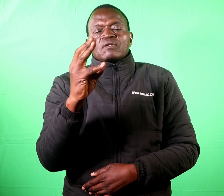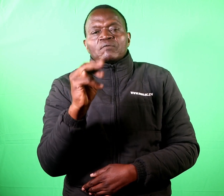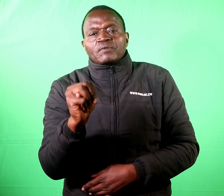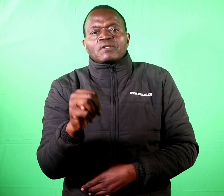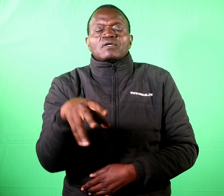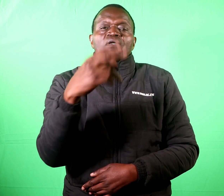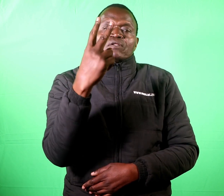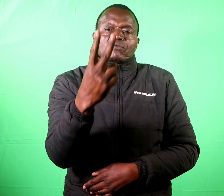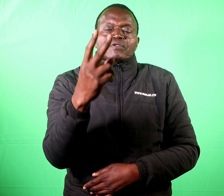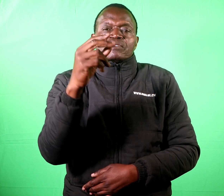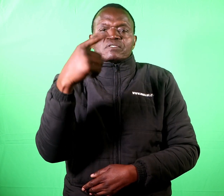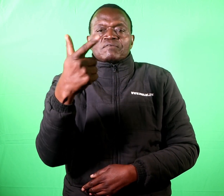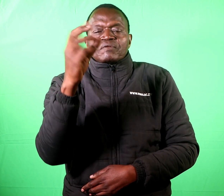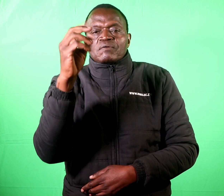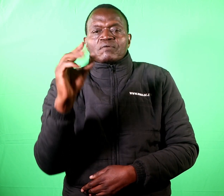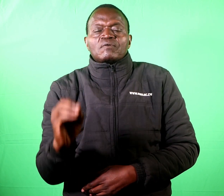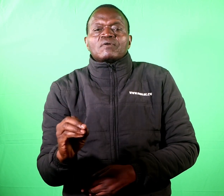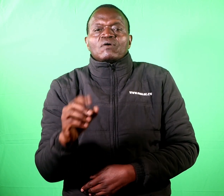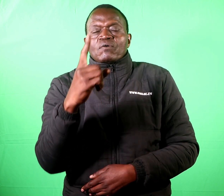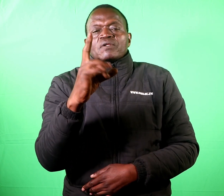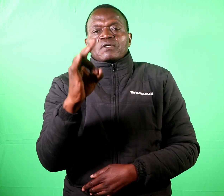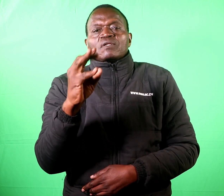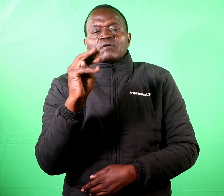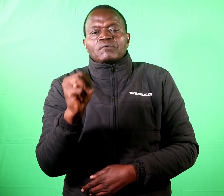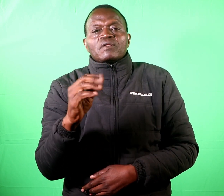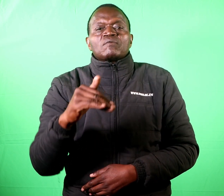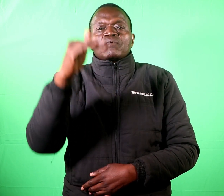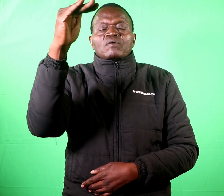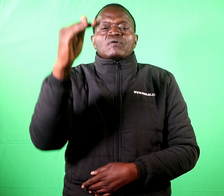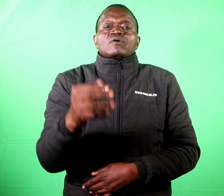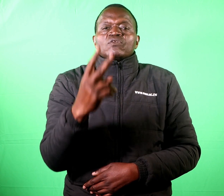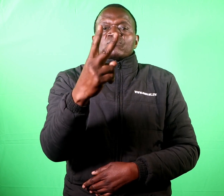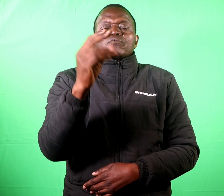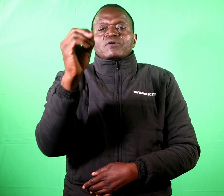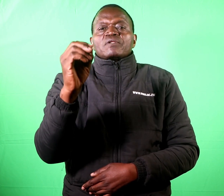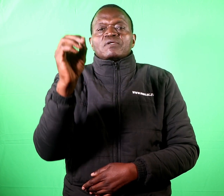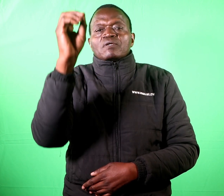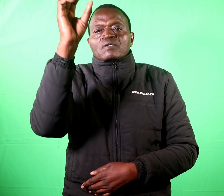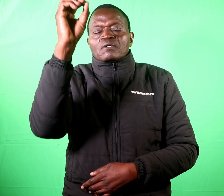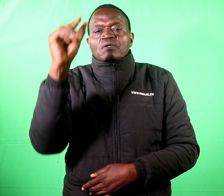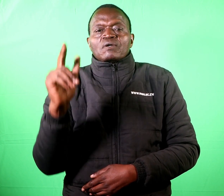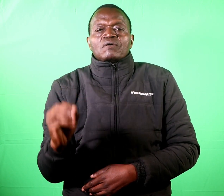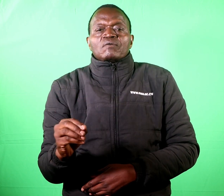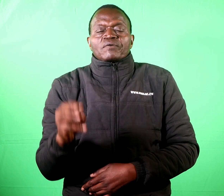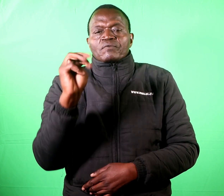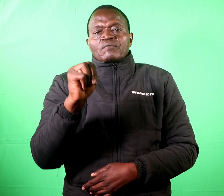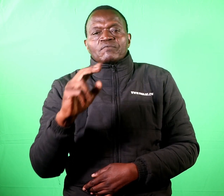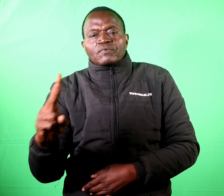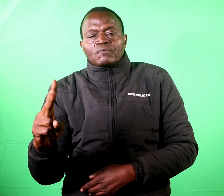27%, 1 kilometer and above, 20%. Masvingo,